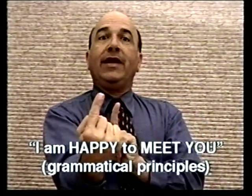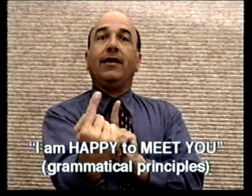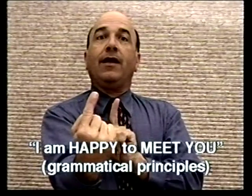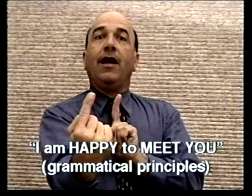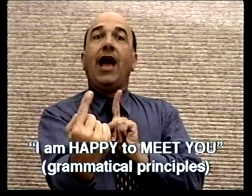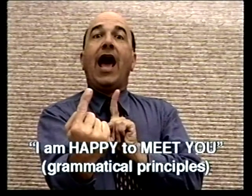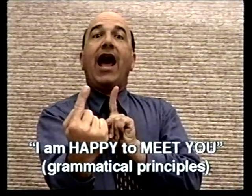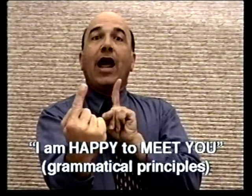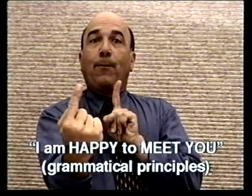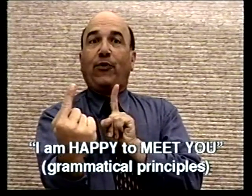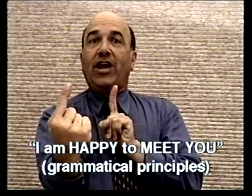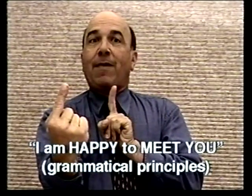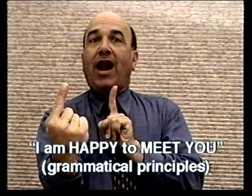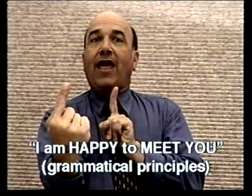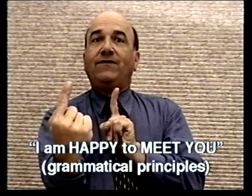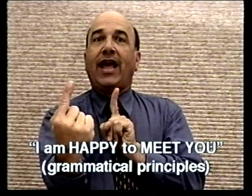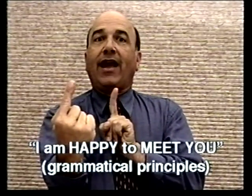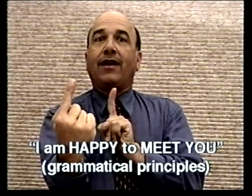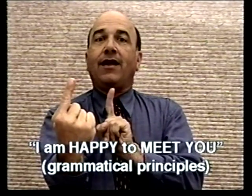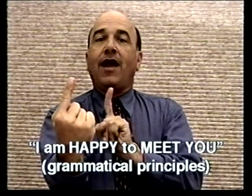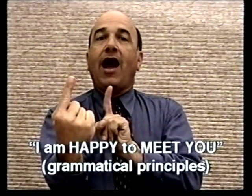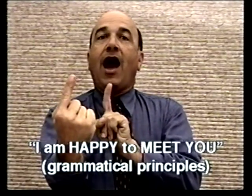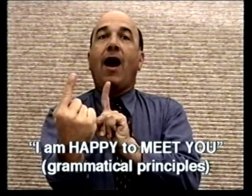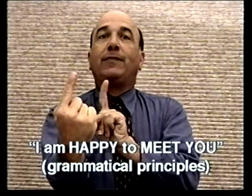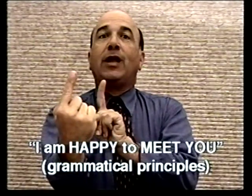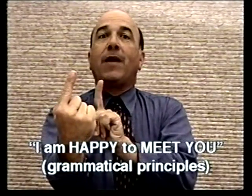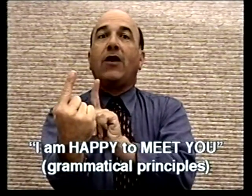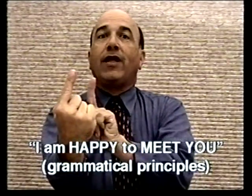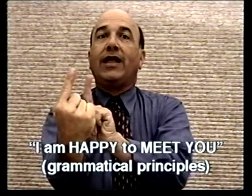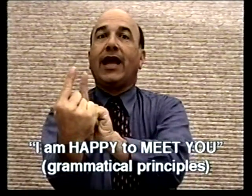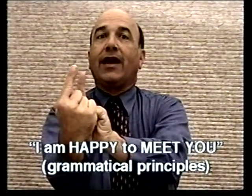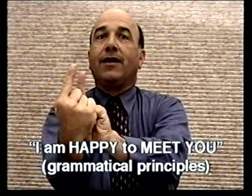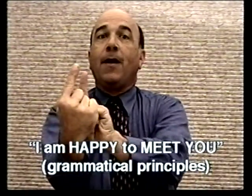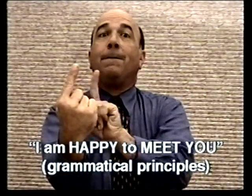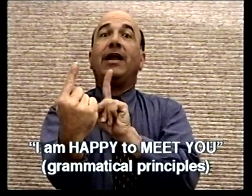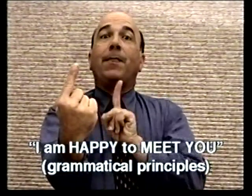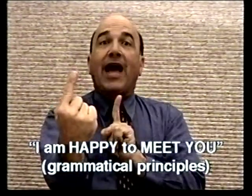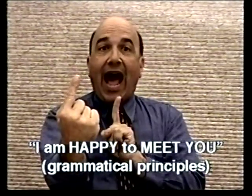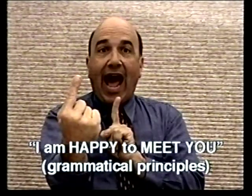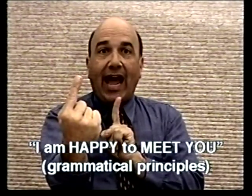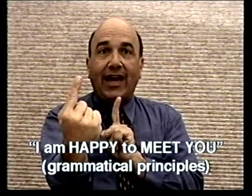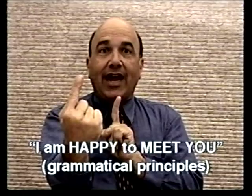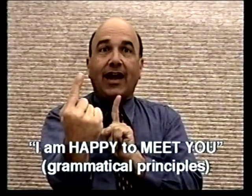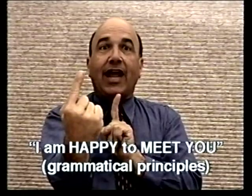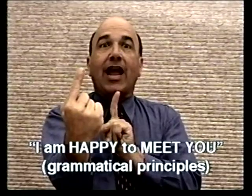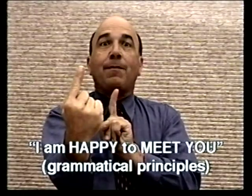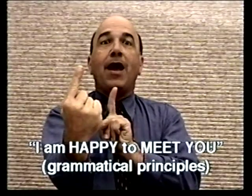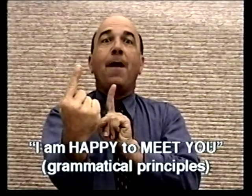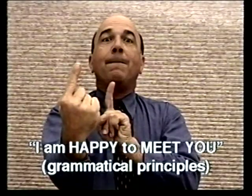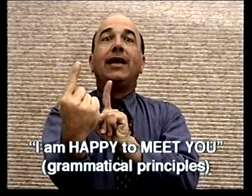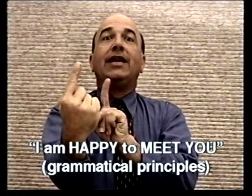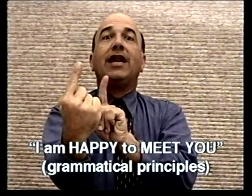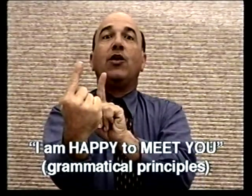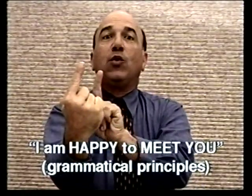me. And I bring my left hand up to my right hand, meaning that I am meeting